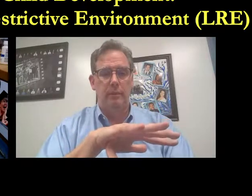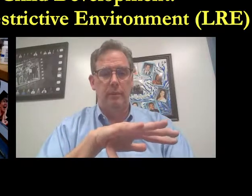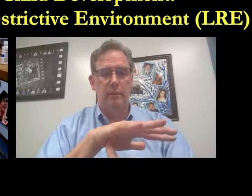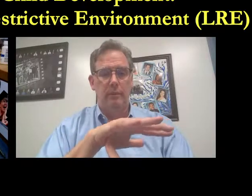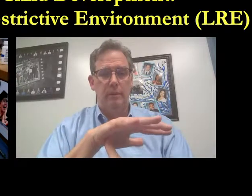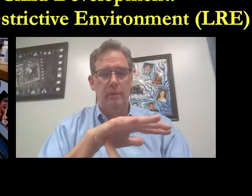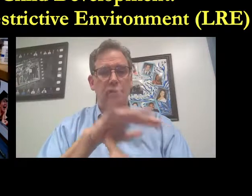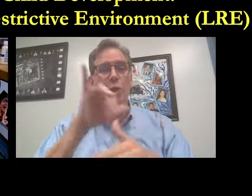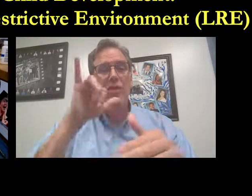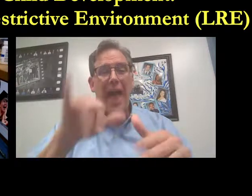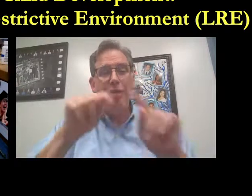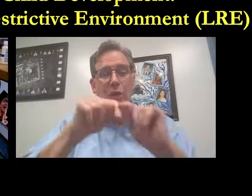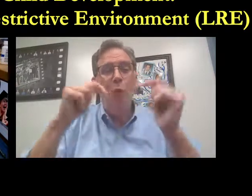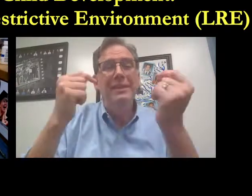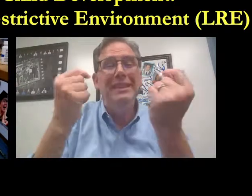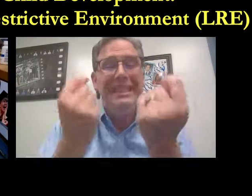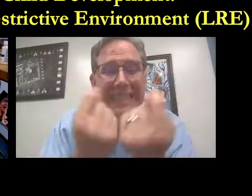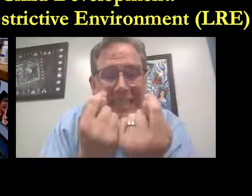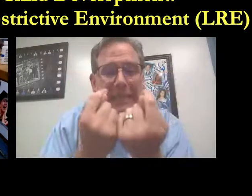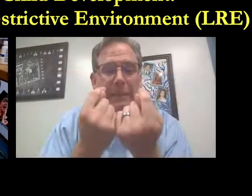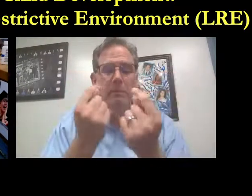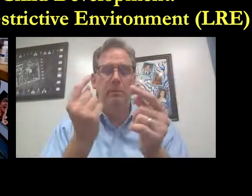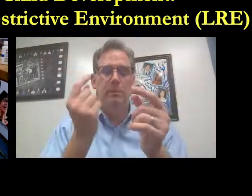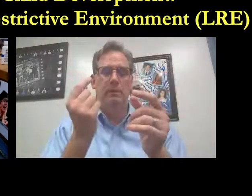to make LRE a priority,